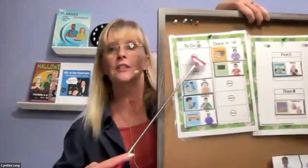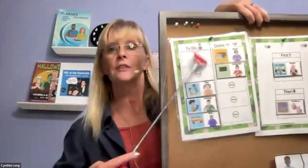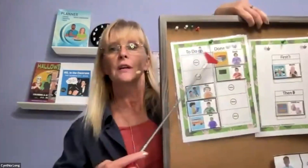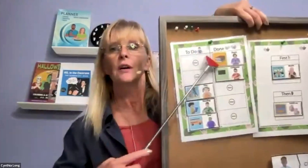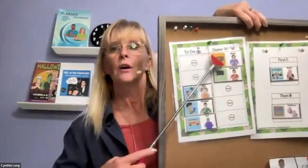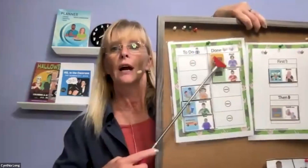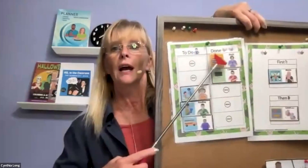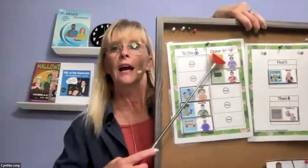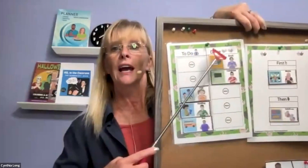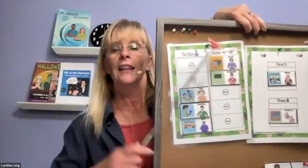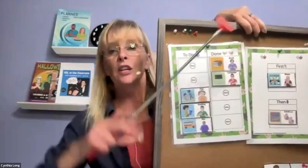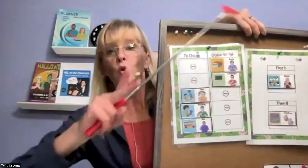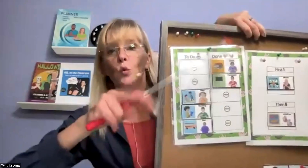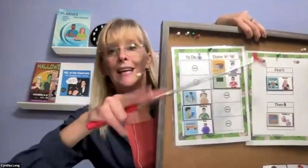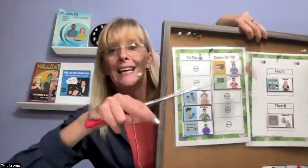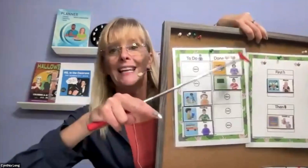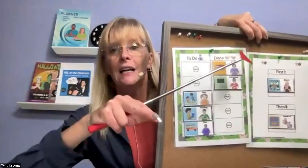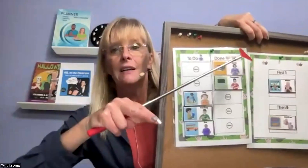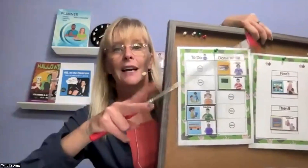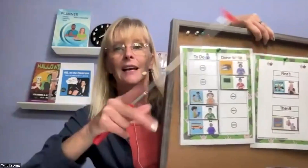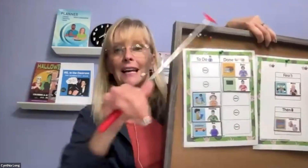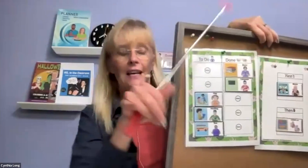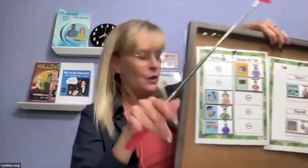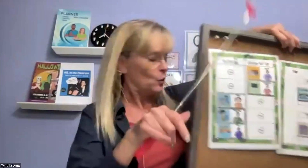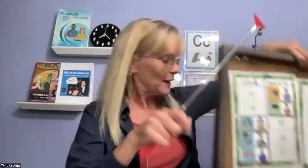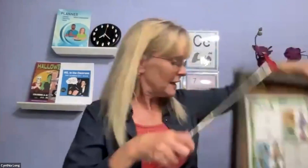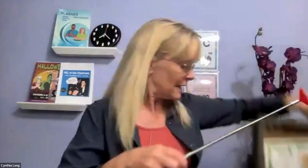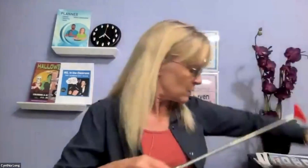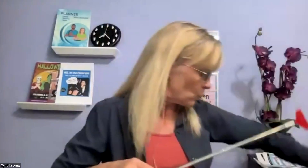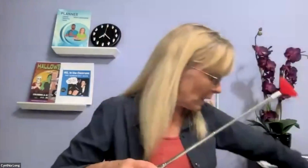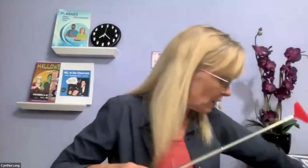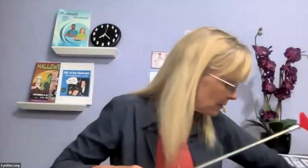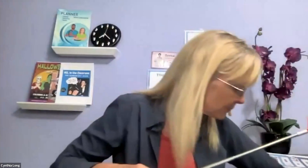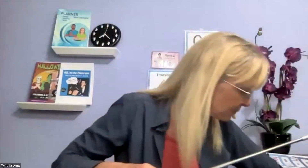schedule, and then you read as well.